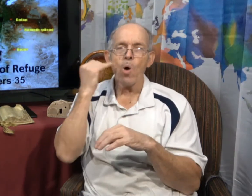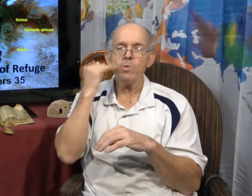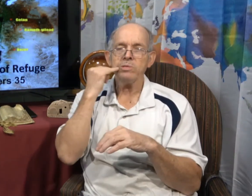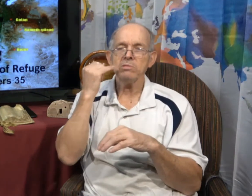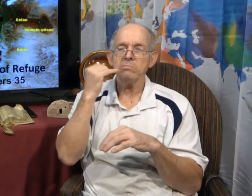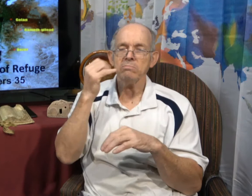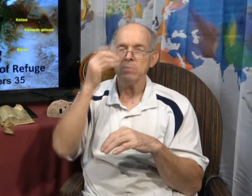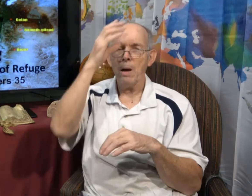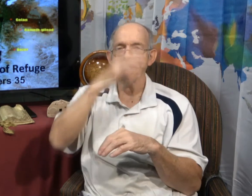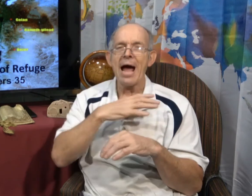Chapoos, Man,